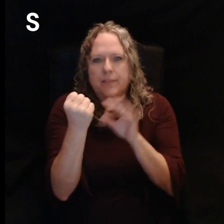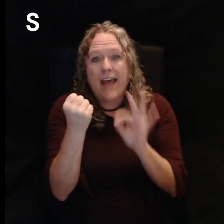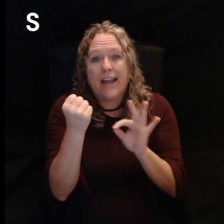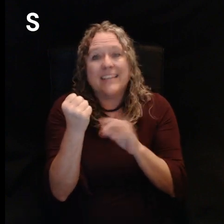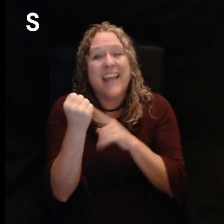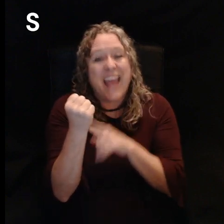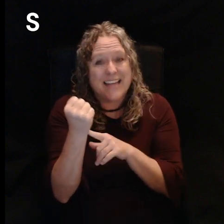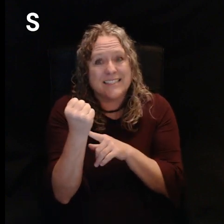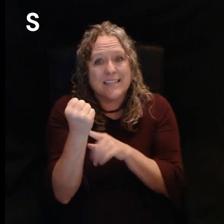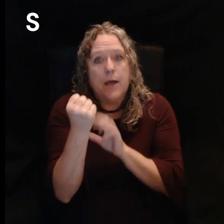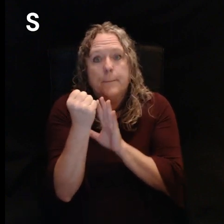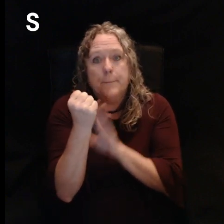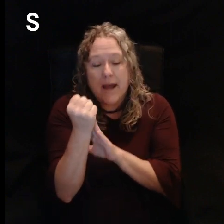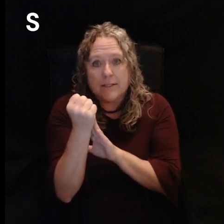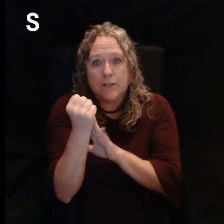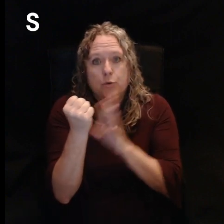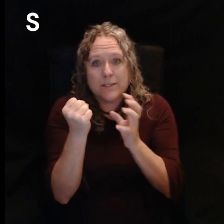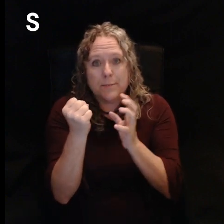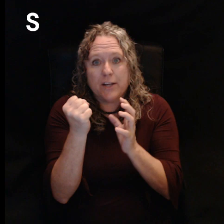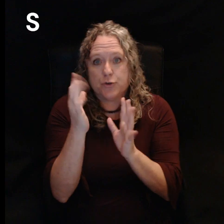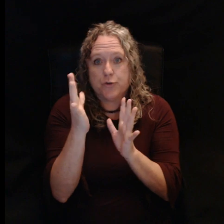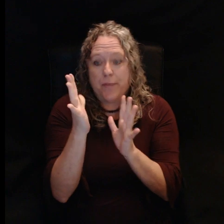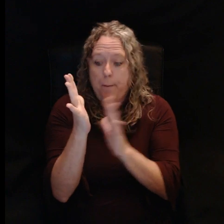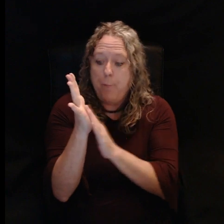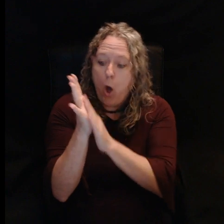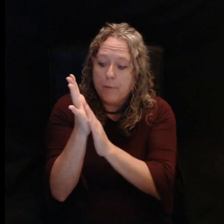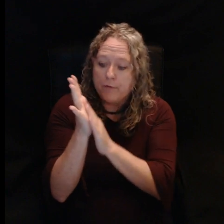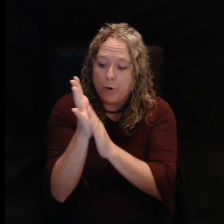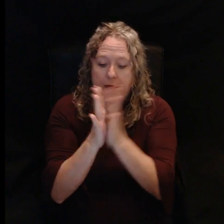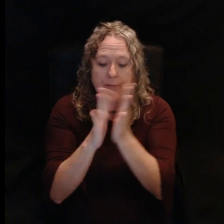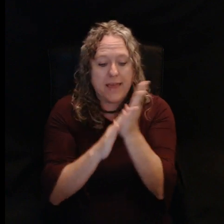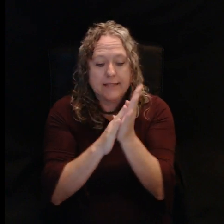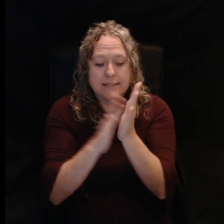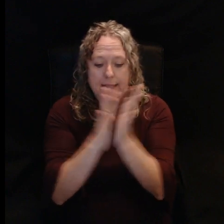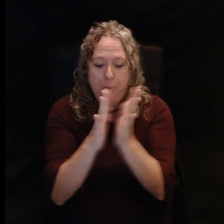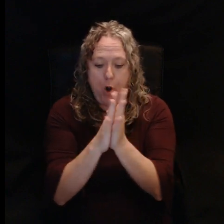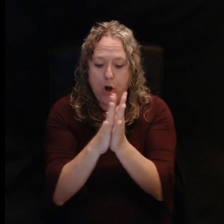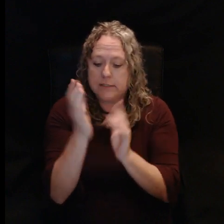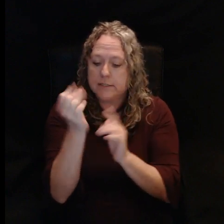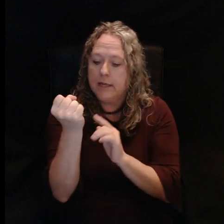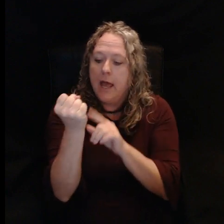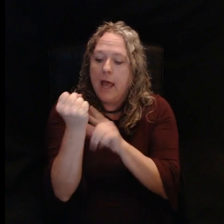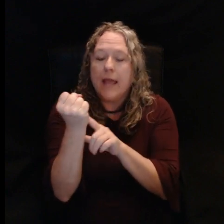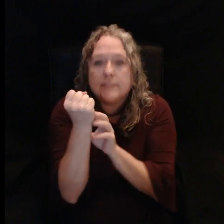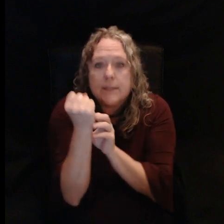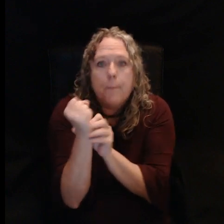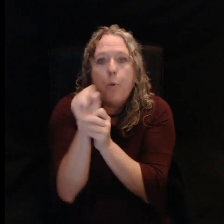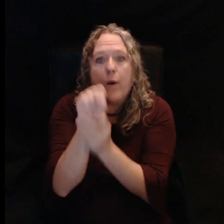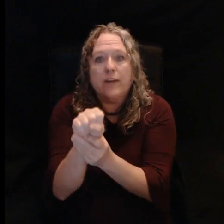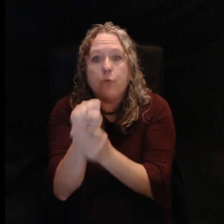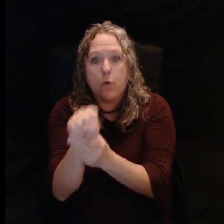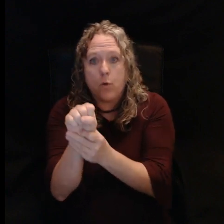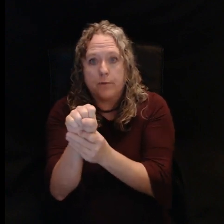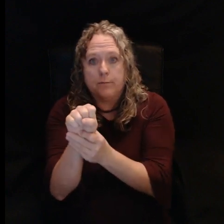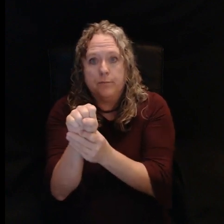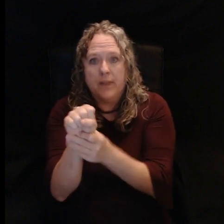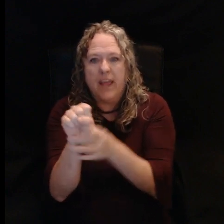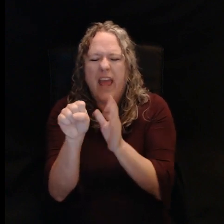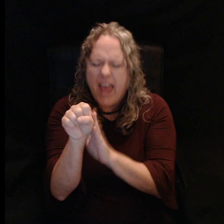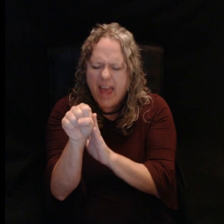That is an S. But you want to make sure that the palm of your hand, the inside parts, is pointed forward. And